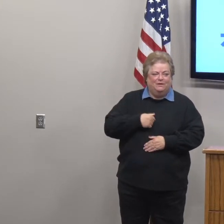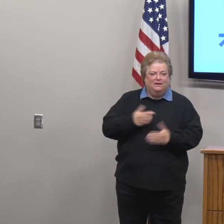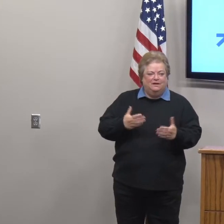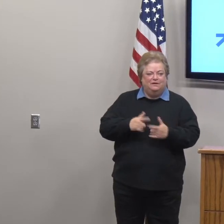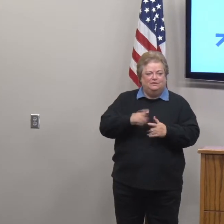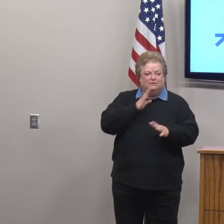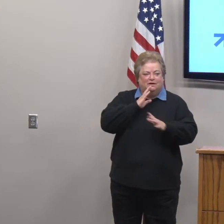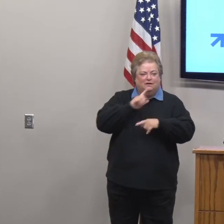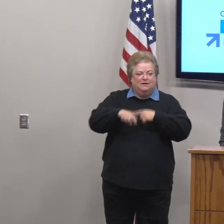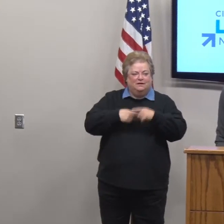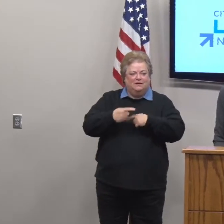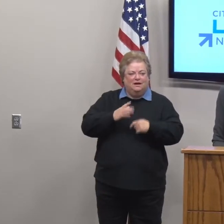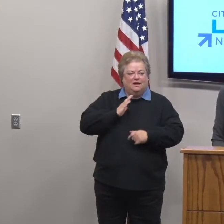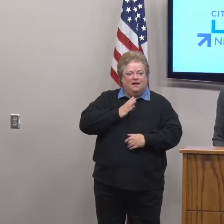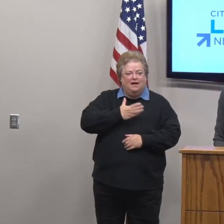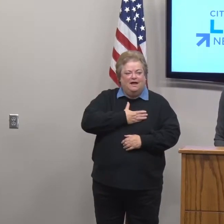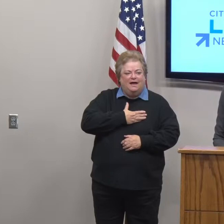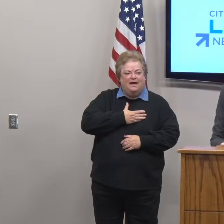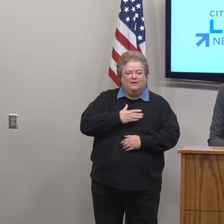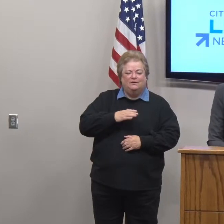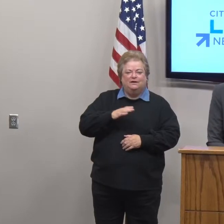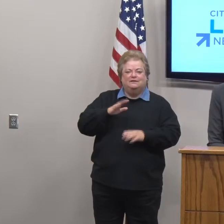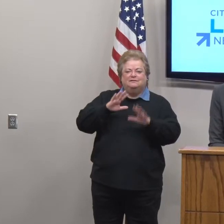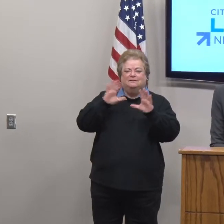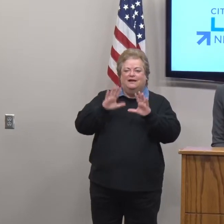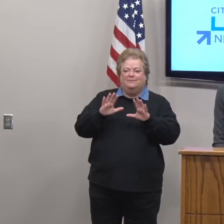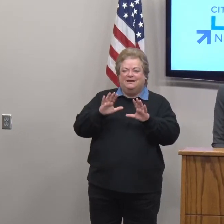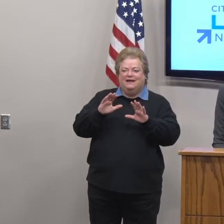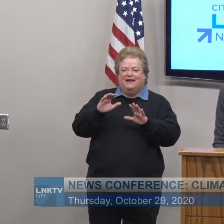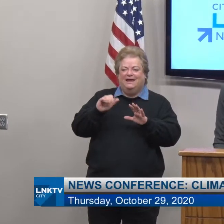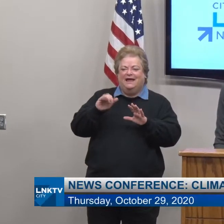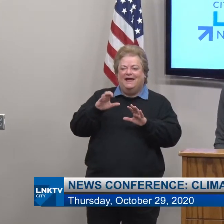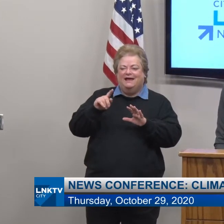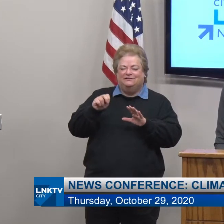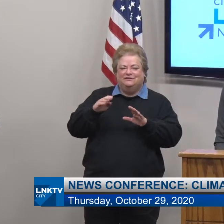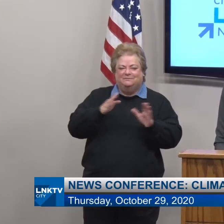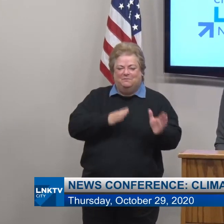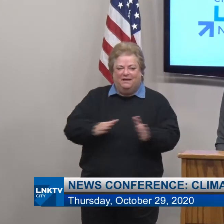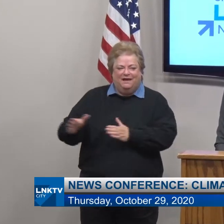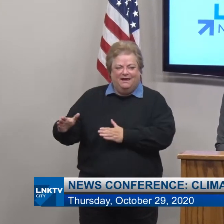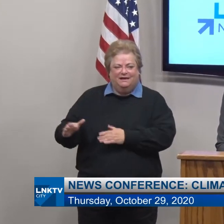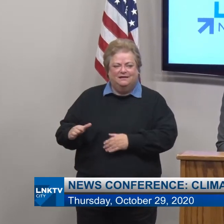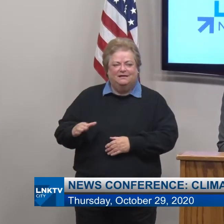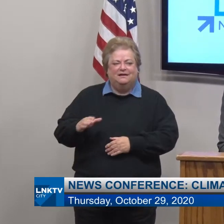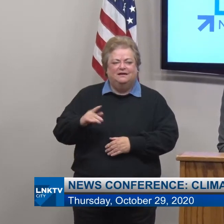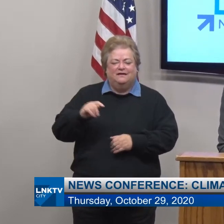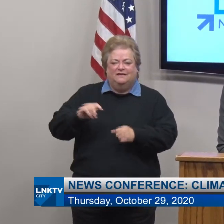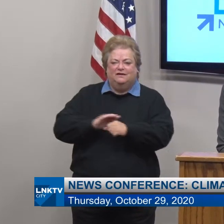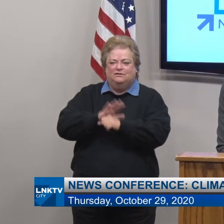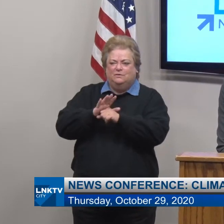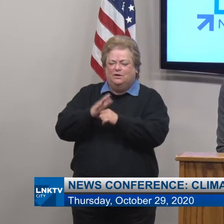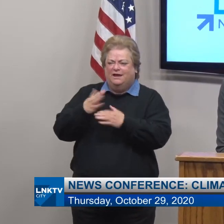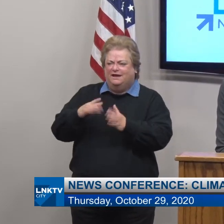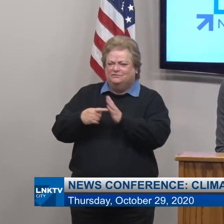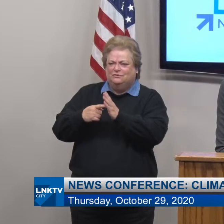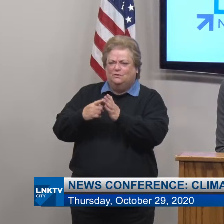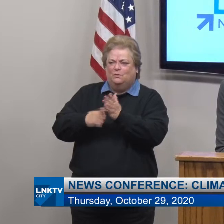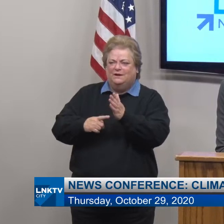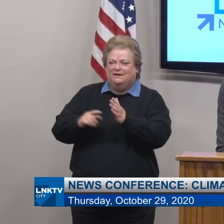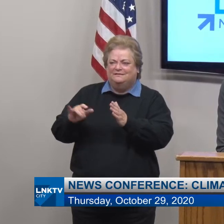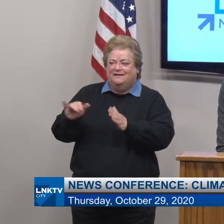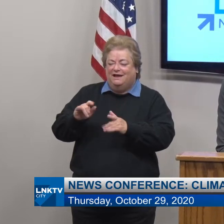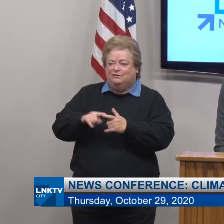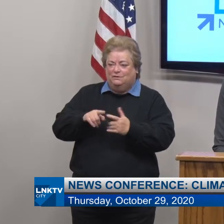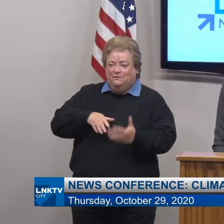today to talk about our draft climate action plan. The coronavirus pandemic has shown us what it is like to face a